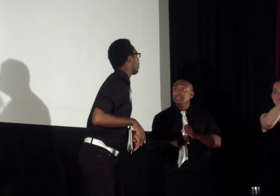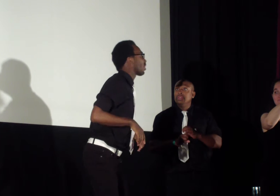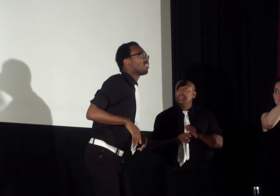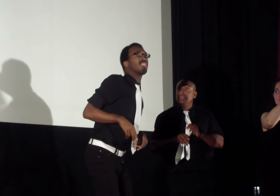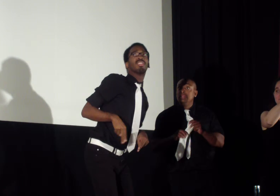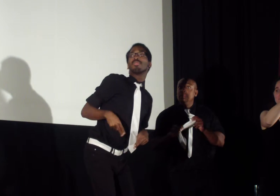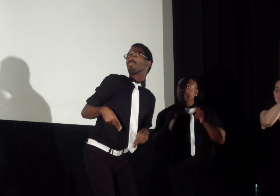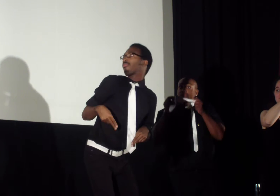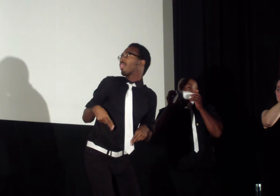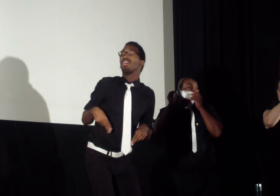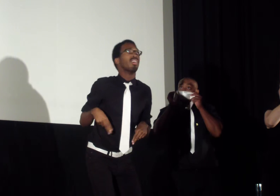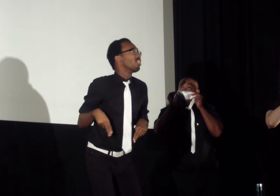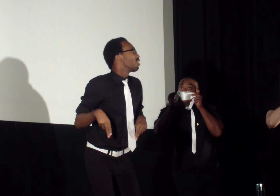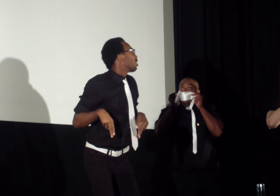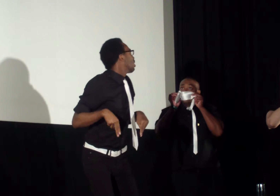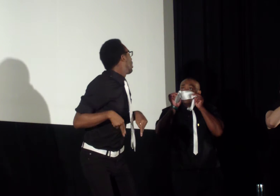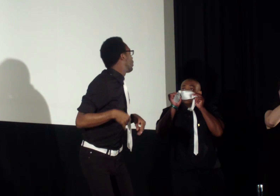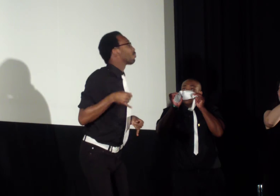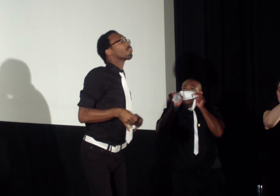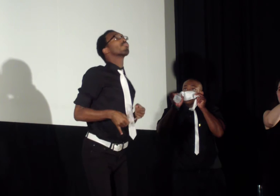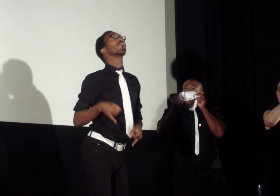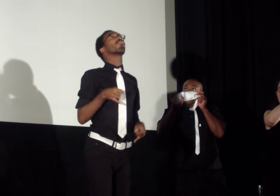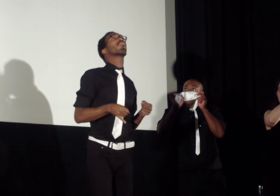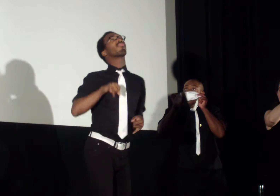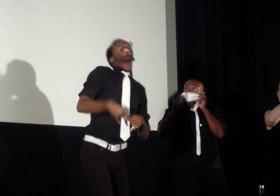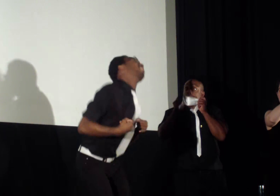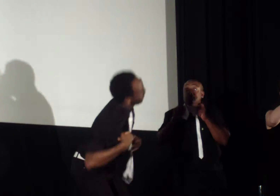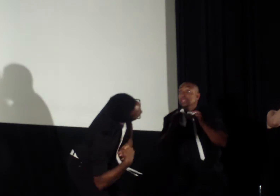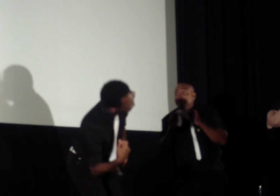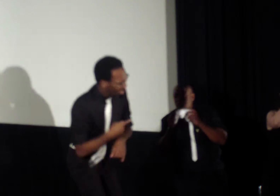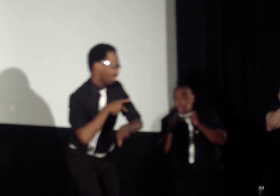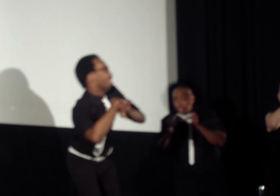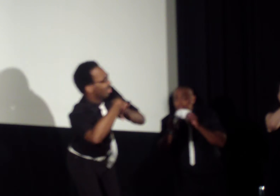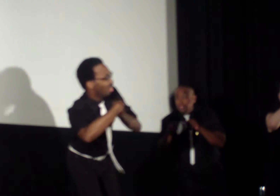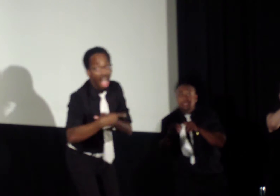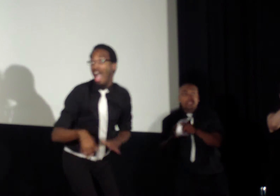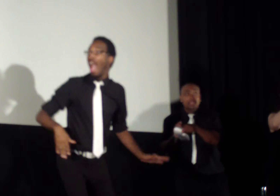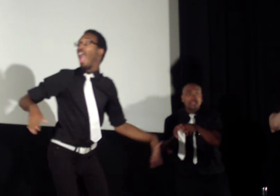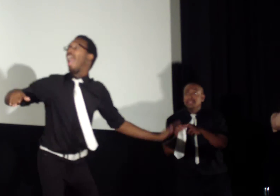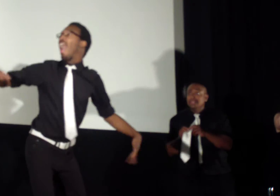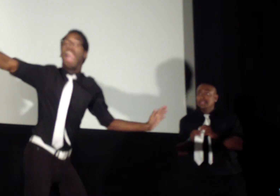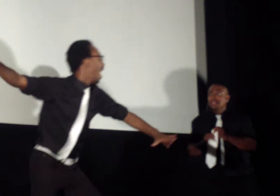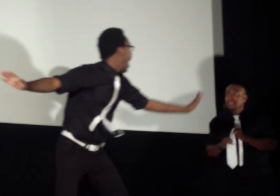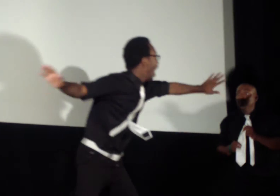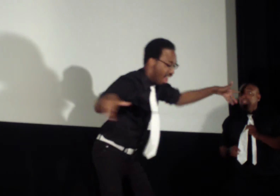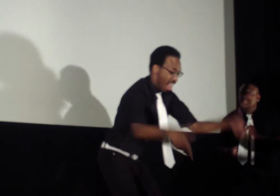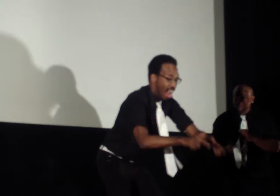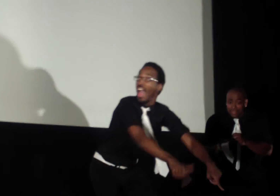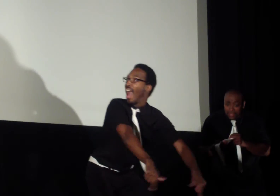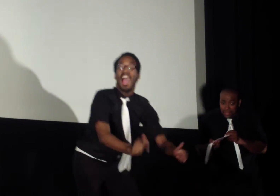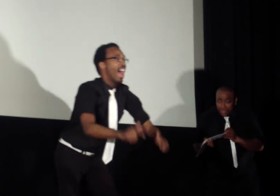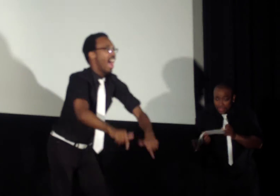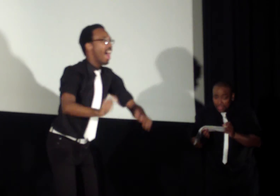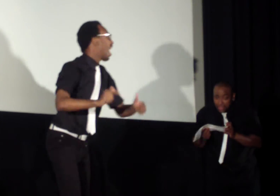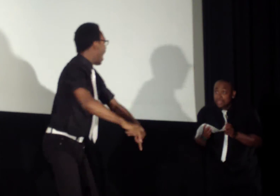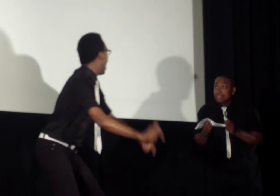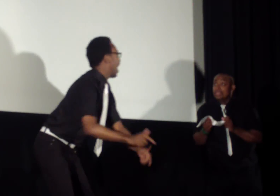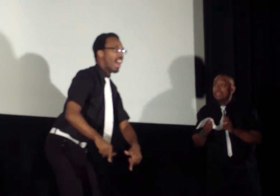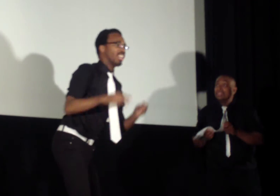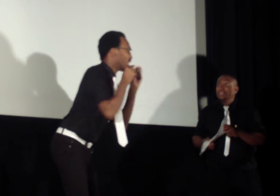H. Nervous. I. Daphne walks in on her heels, breaks her heels and fall. K. L. Look, look, look. L. L.